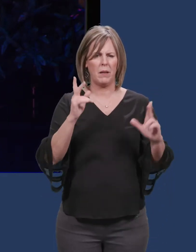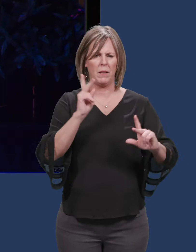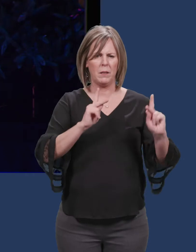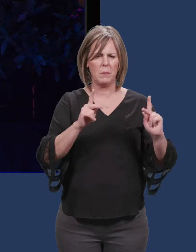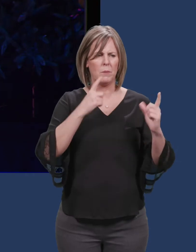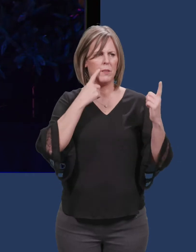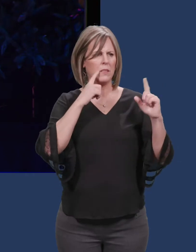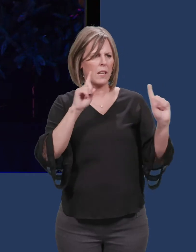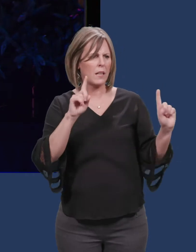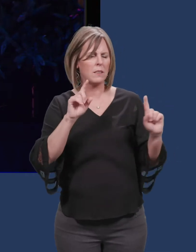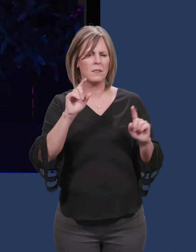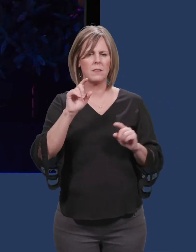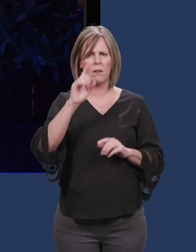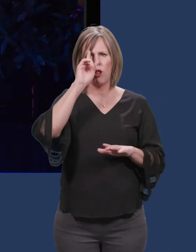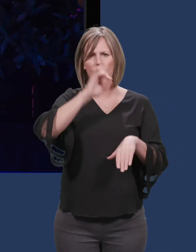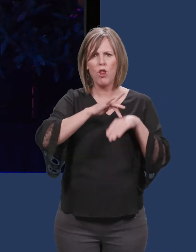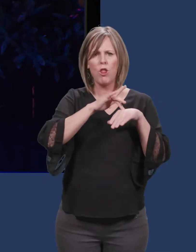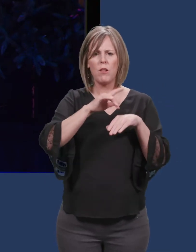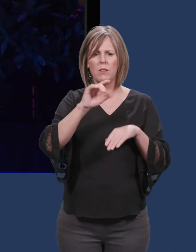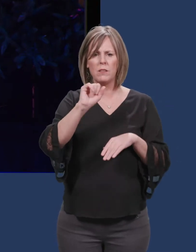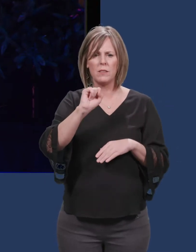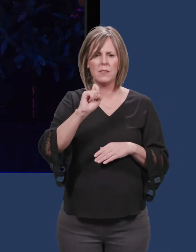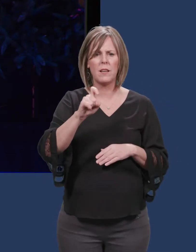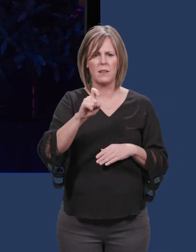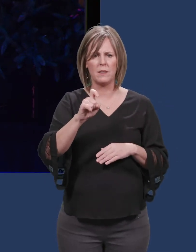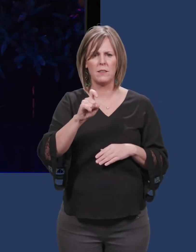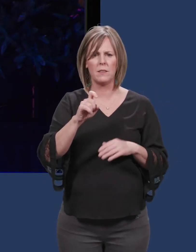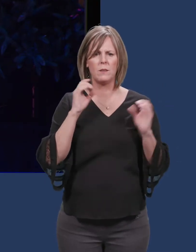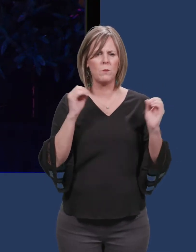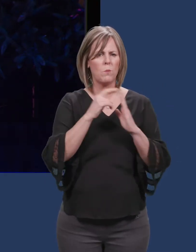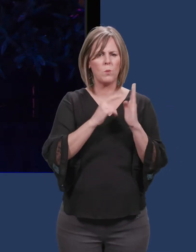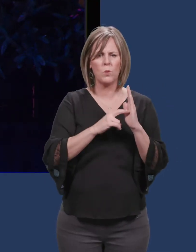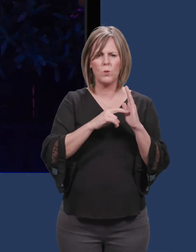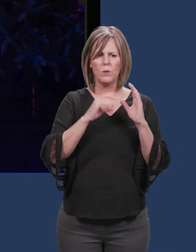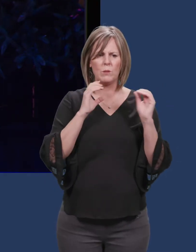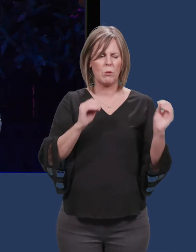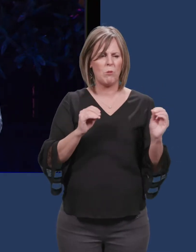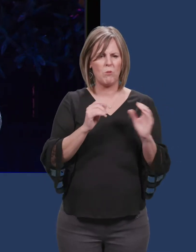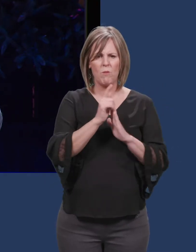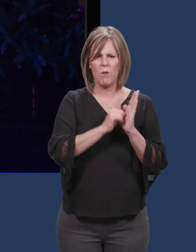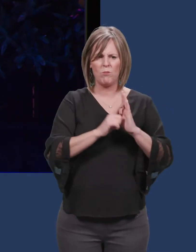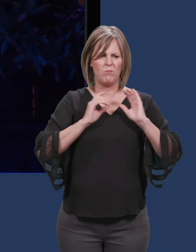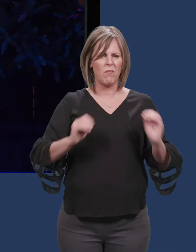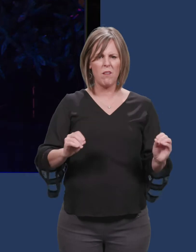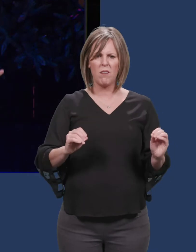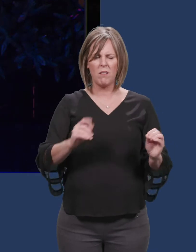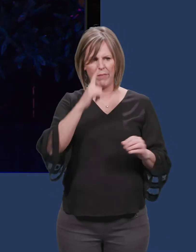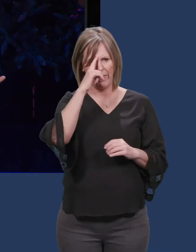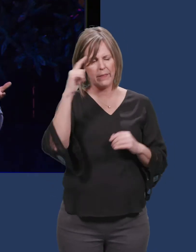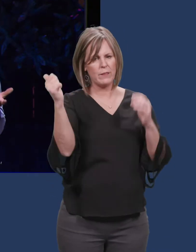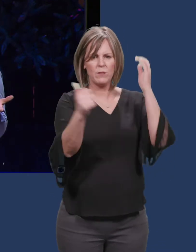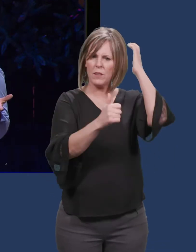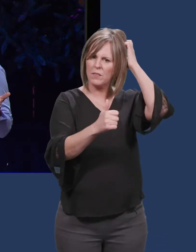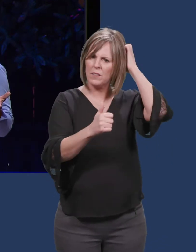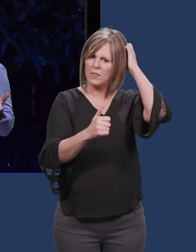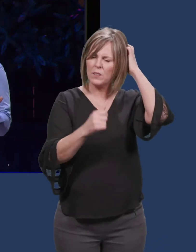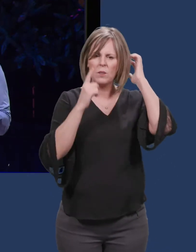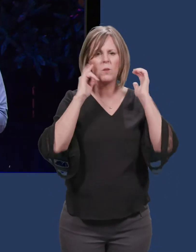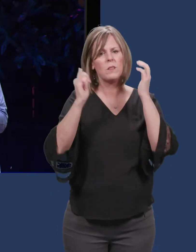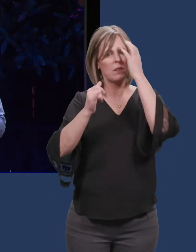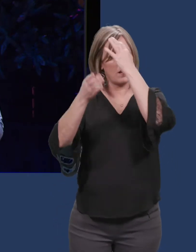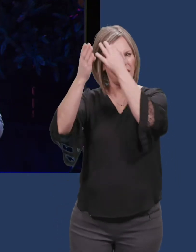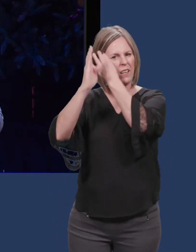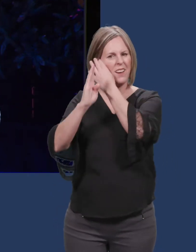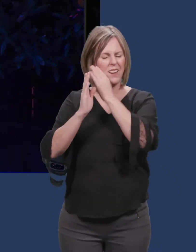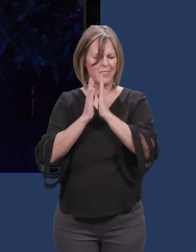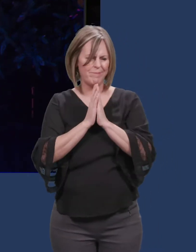success-oriented, sex-obsessed city where everybody's trying to make it. It's almost as if God steps back and goes, huh,